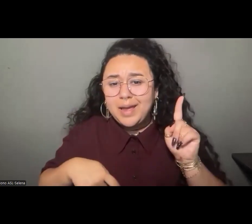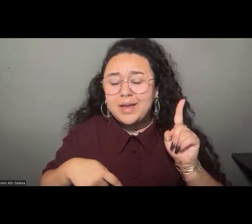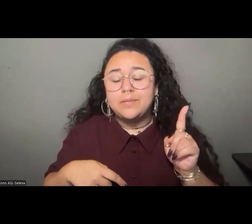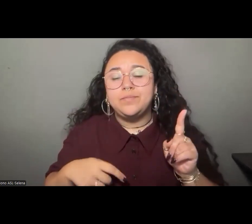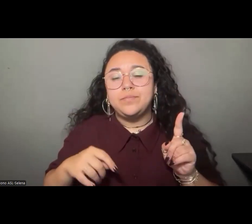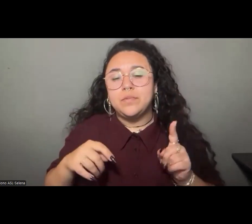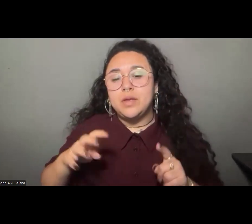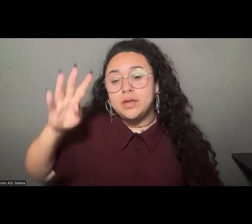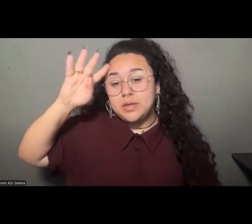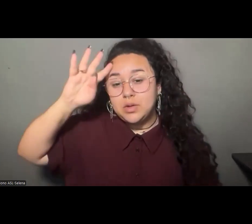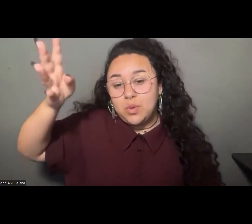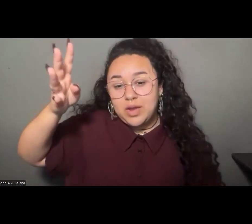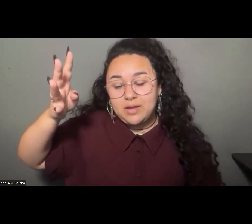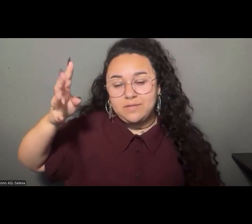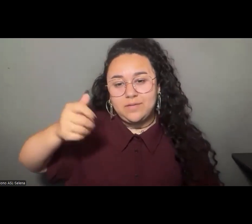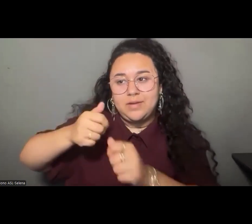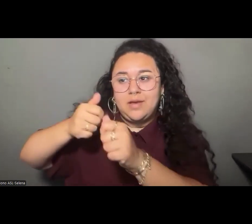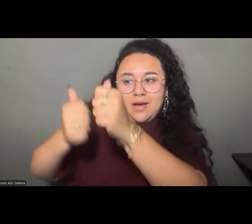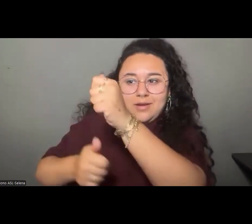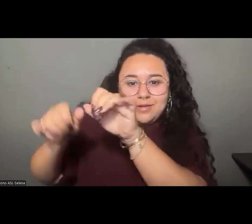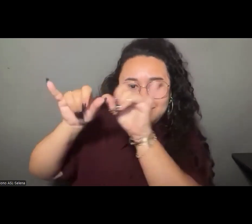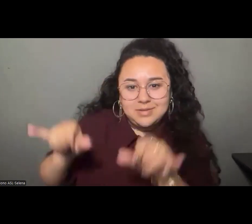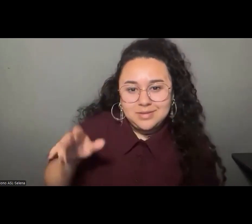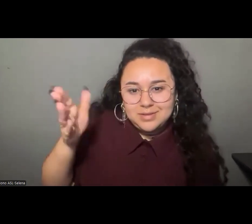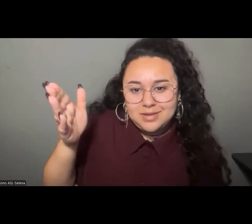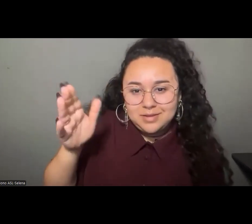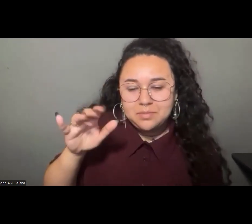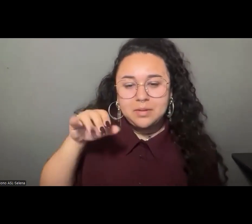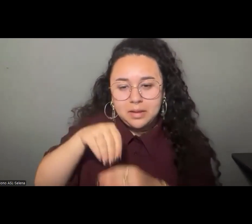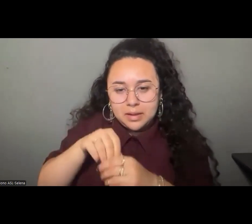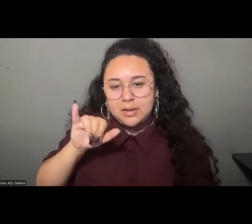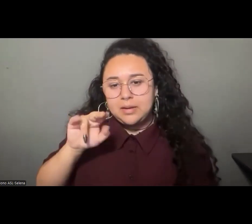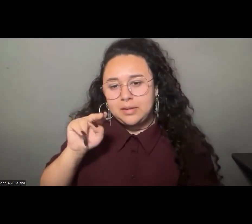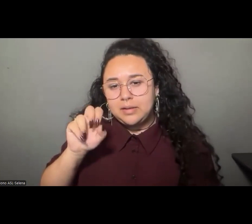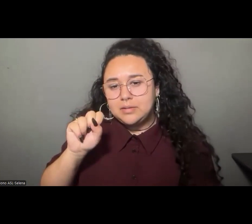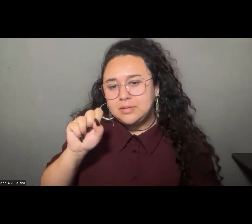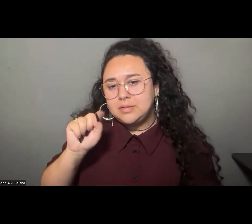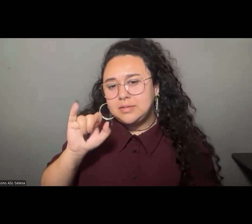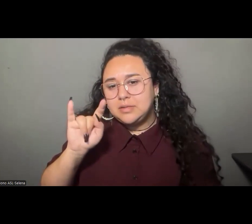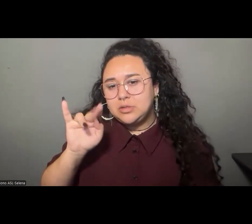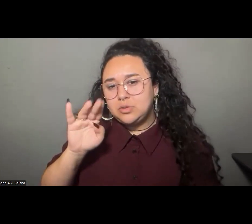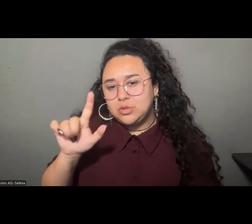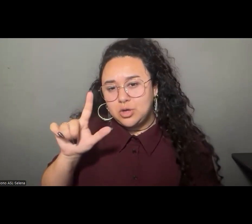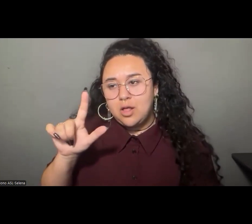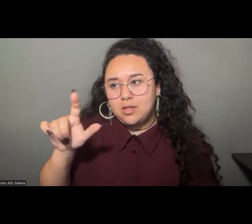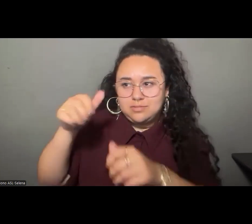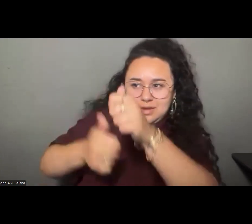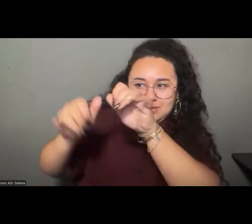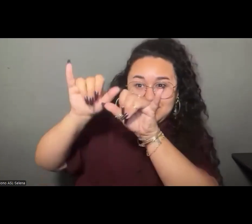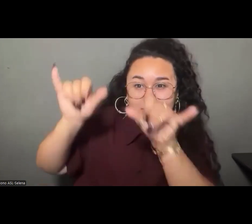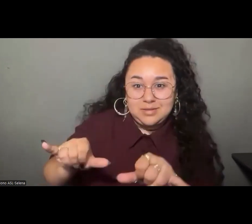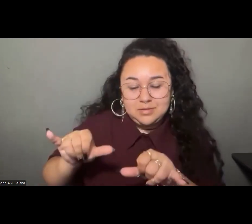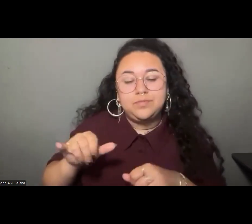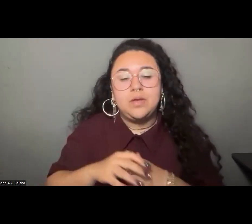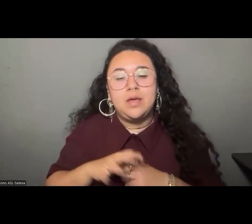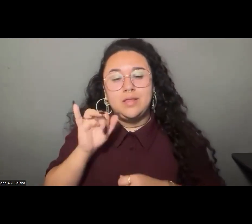created in an institutional setting, right? And I'm here to argue that like that weirdness and failure and